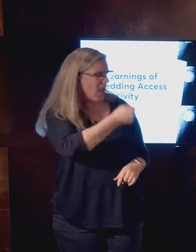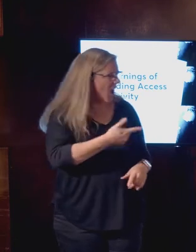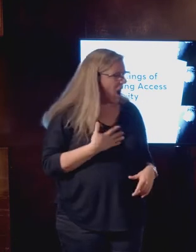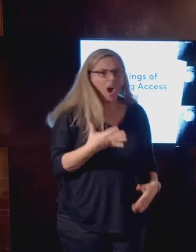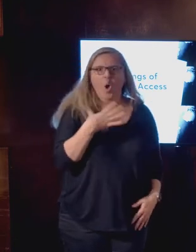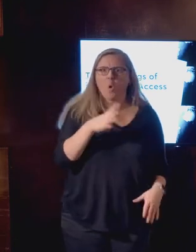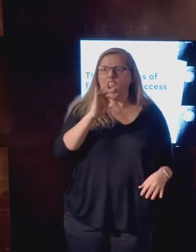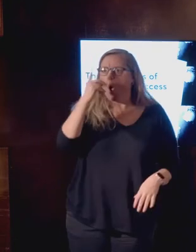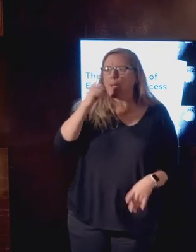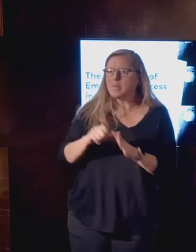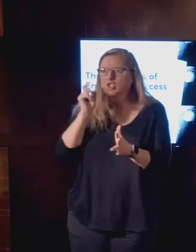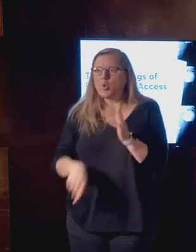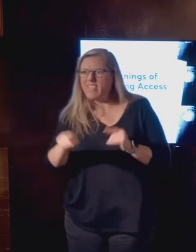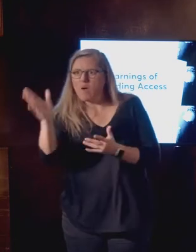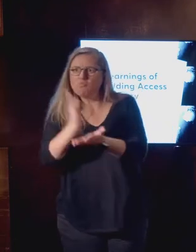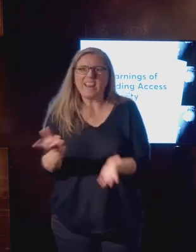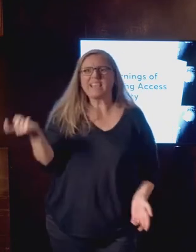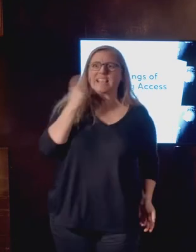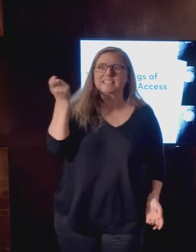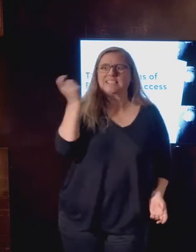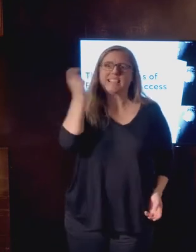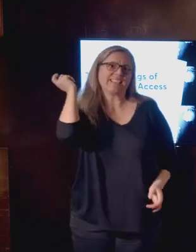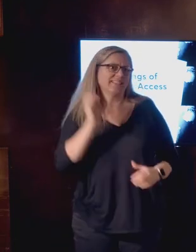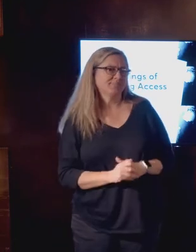don't more people do this? I mean, it's easy. And we're like,